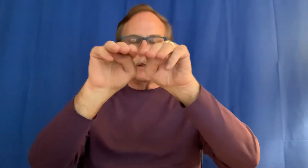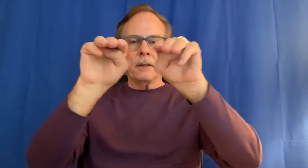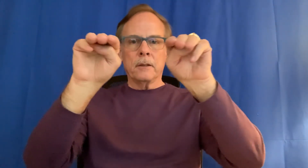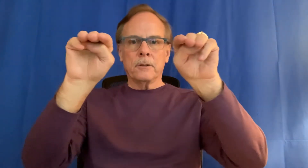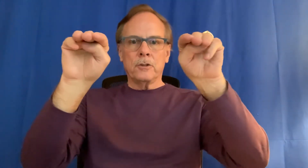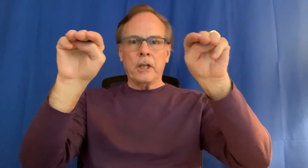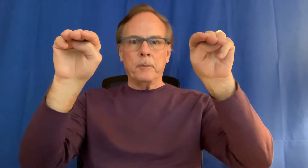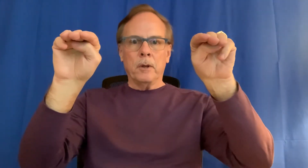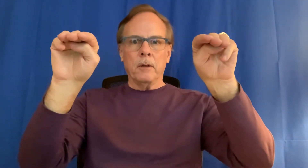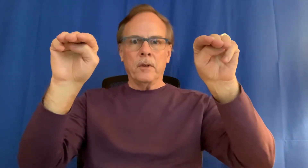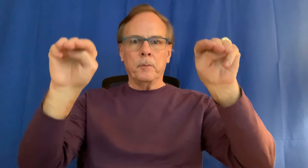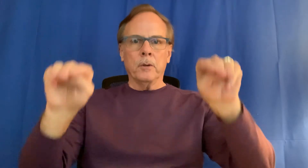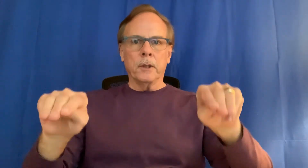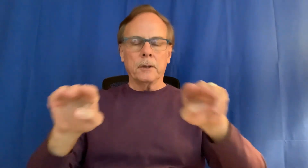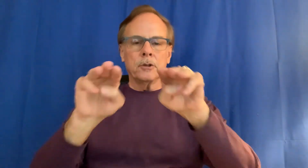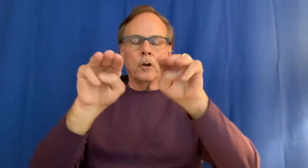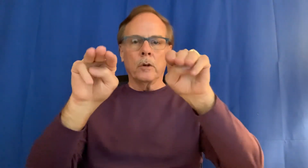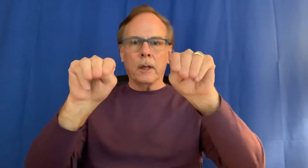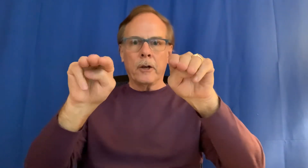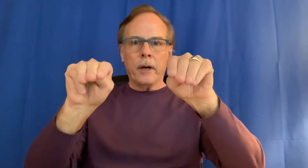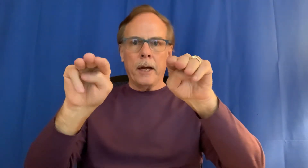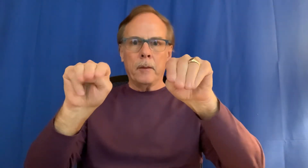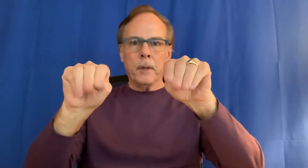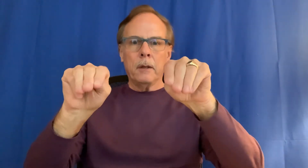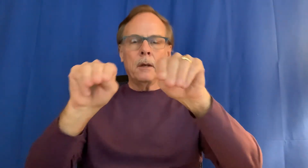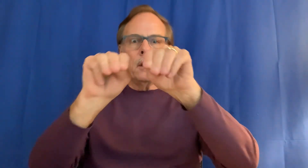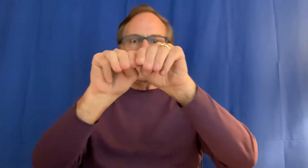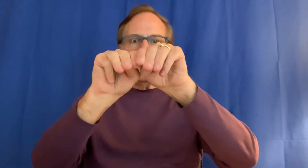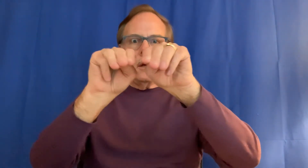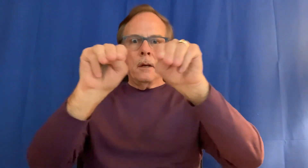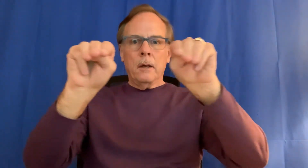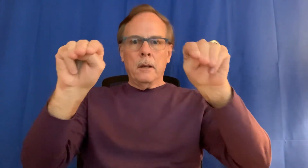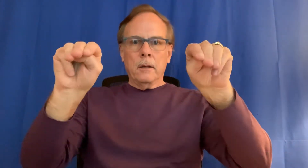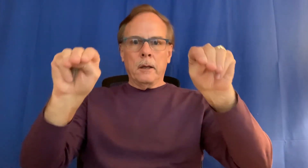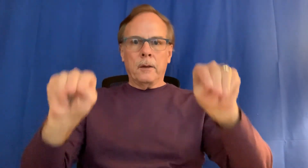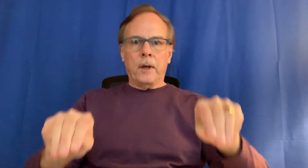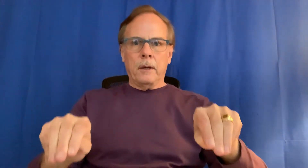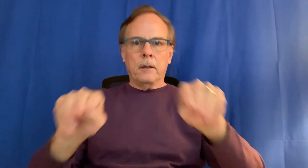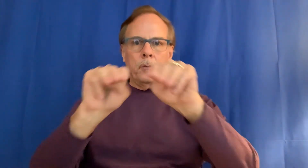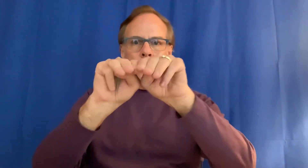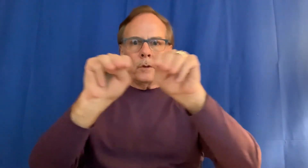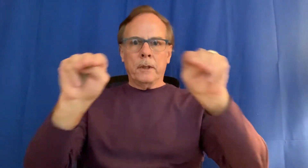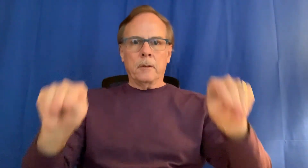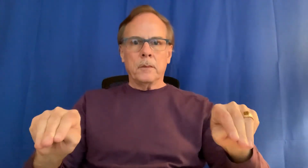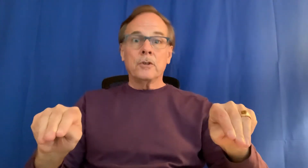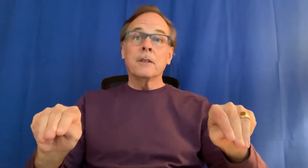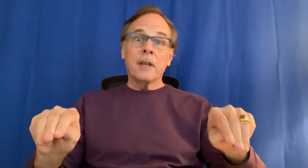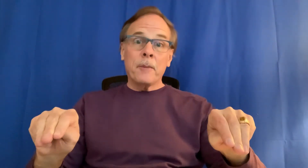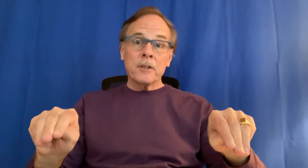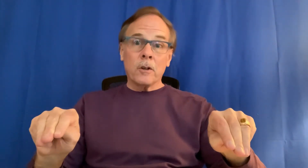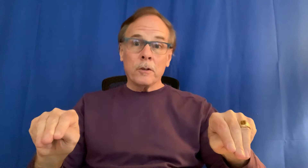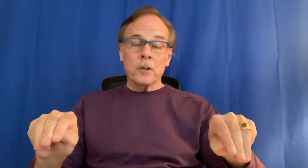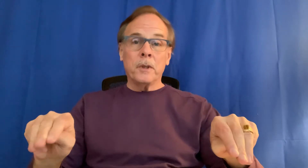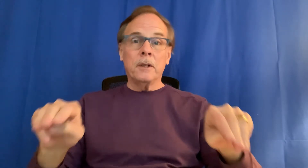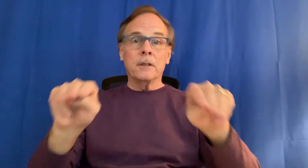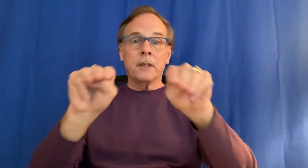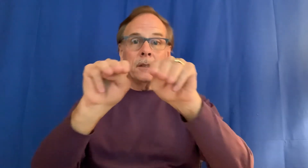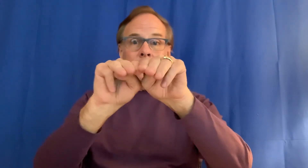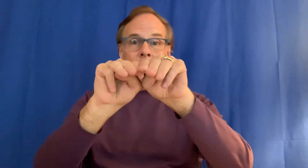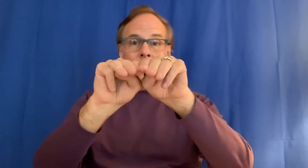the shape of a building. So the letter M, like that. Museum. Just happens to also be the state sign